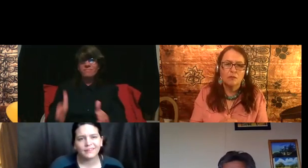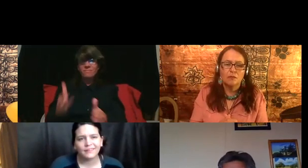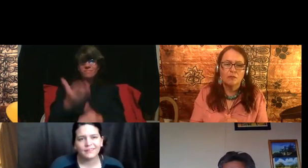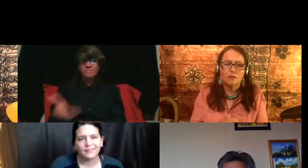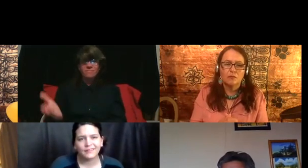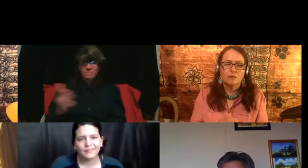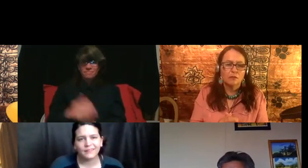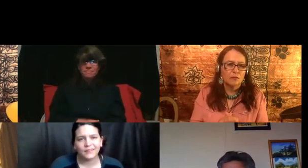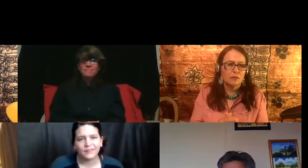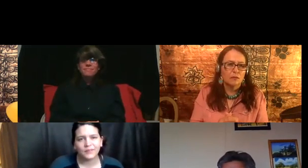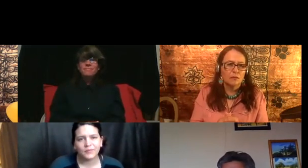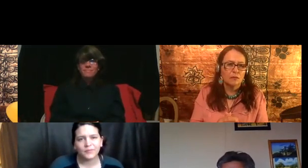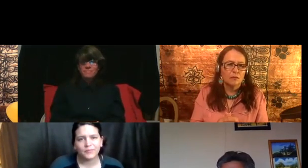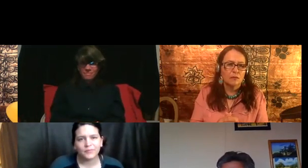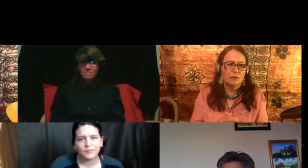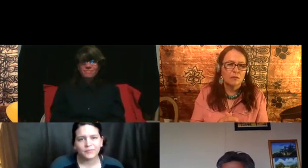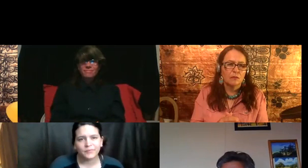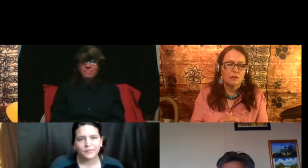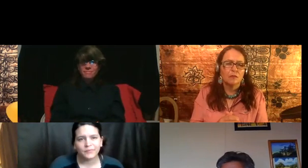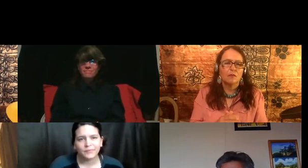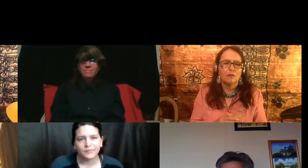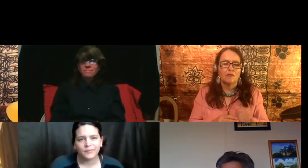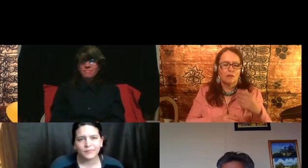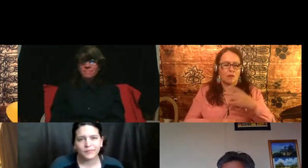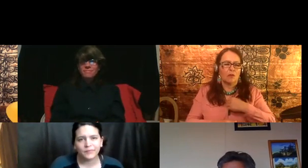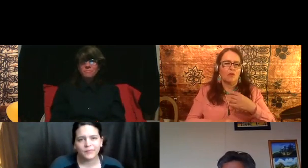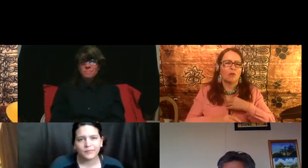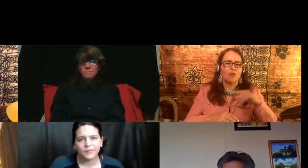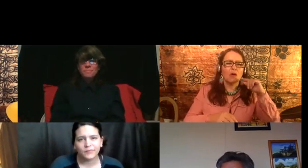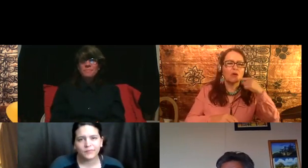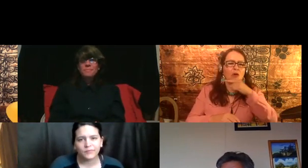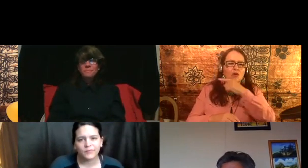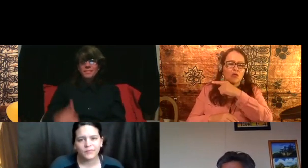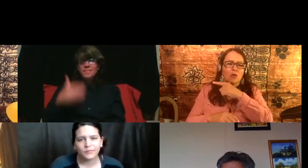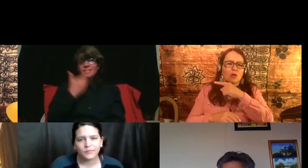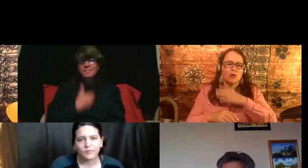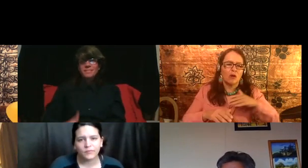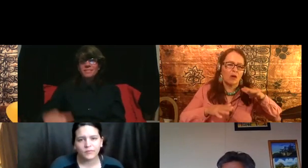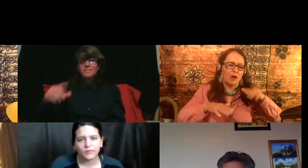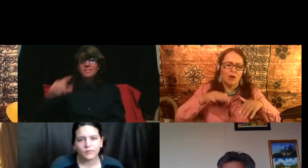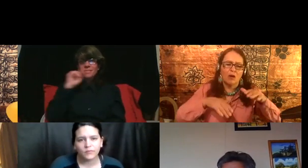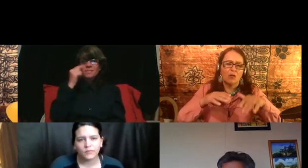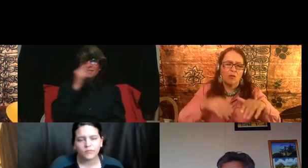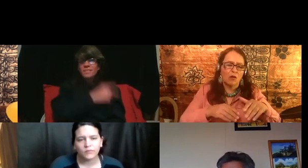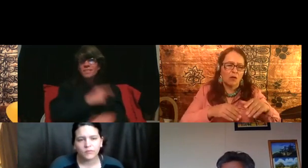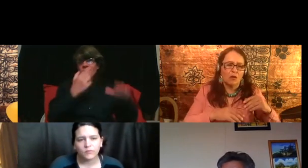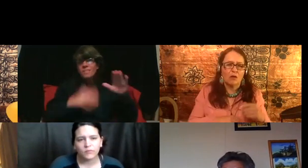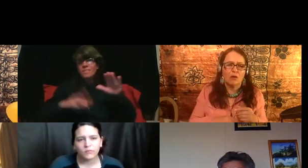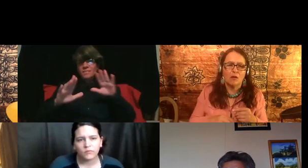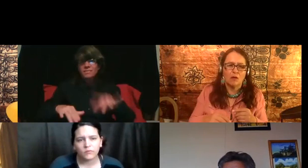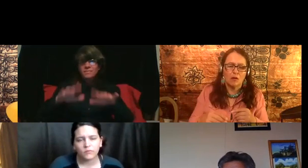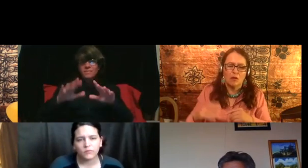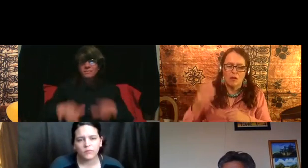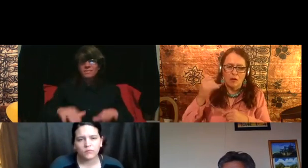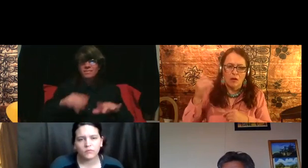nashanga Katnata askai yaya ko nashanga Katnata asohi